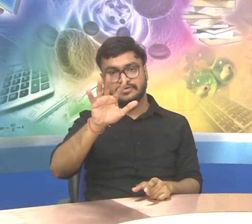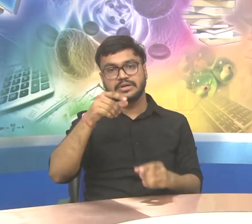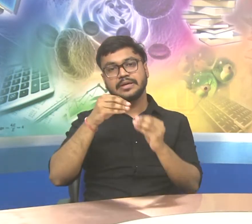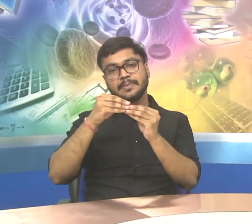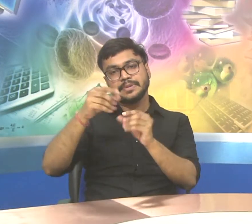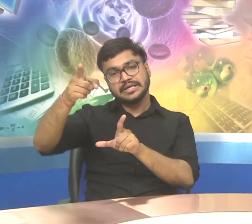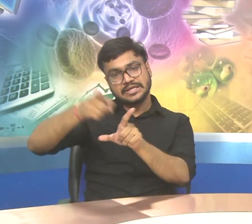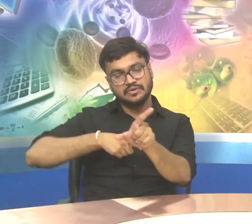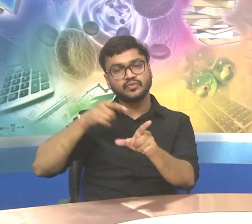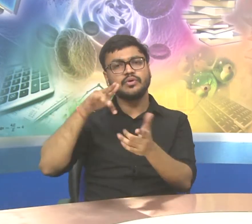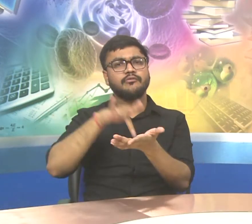old